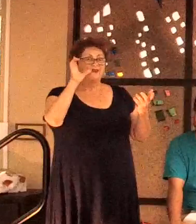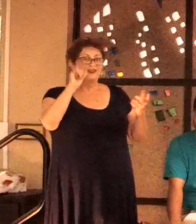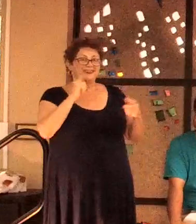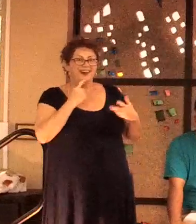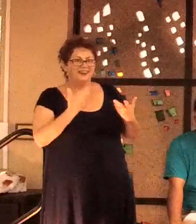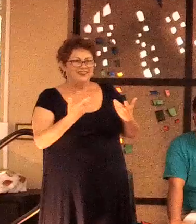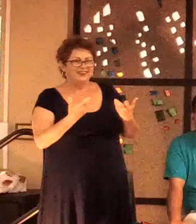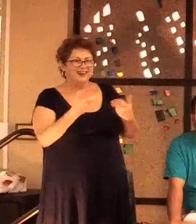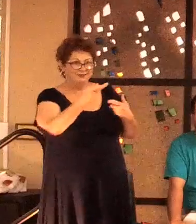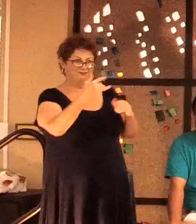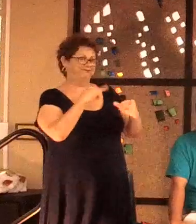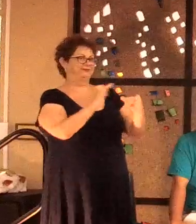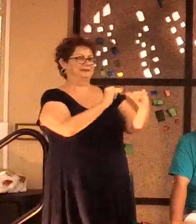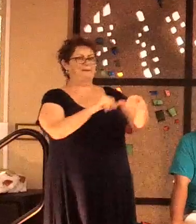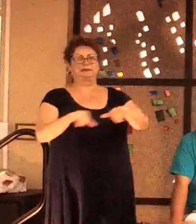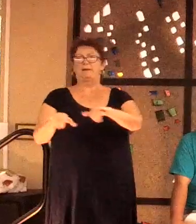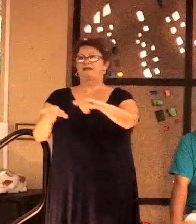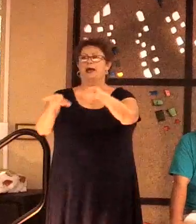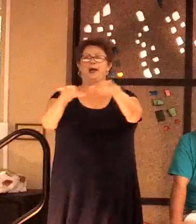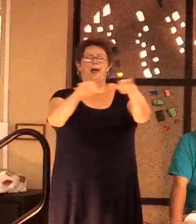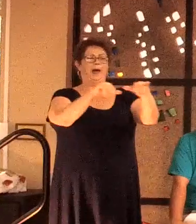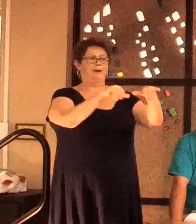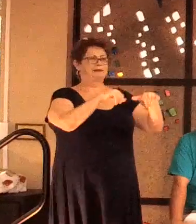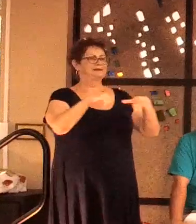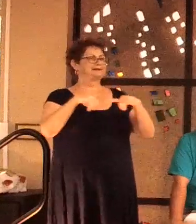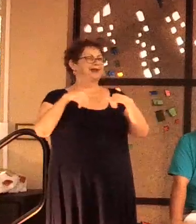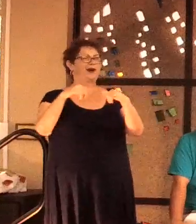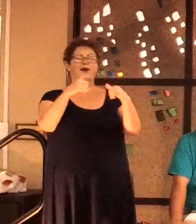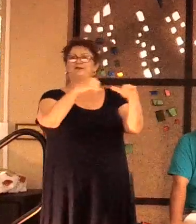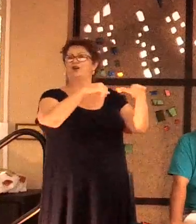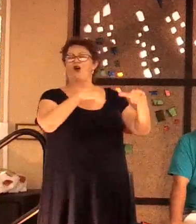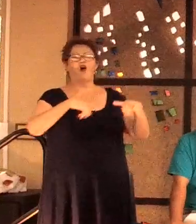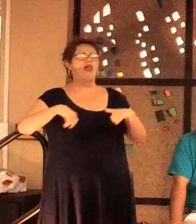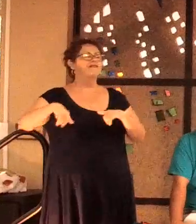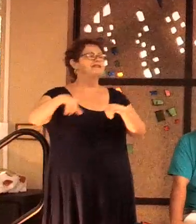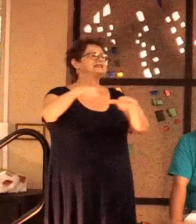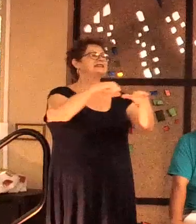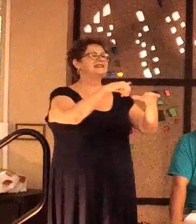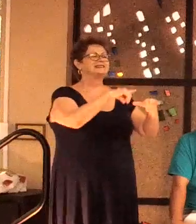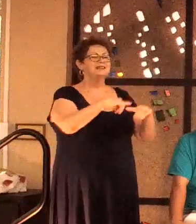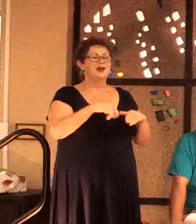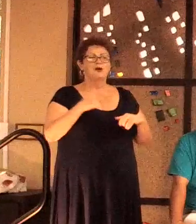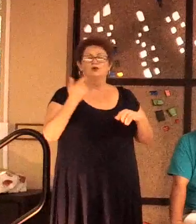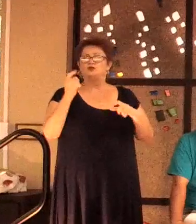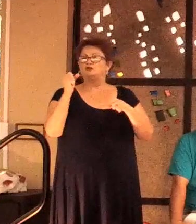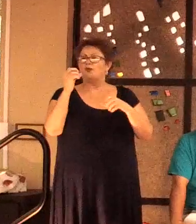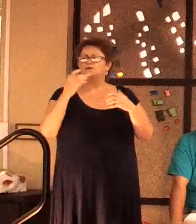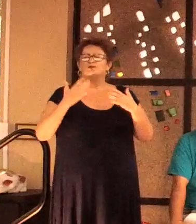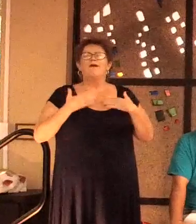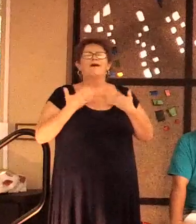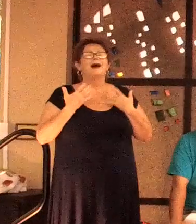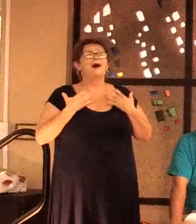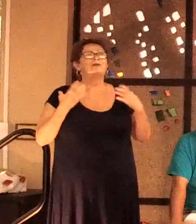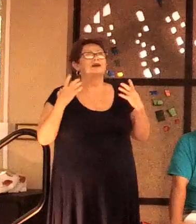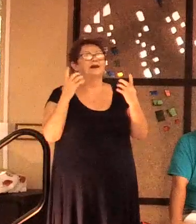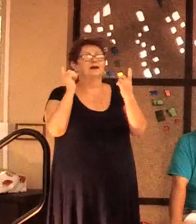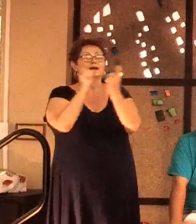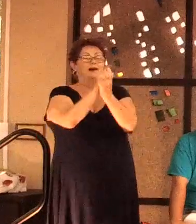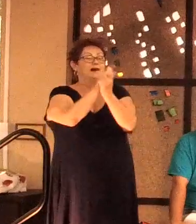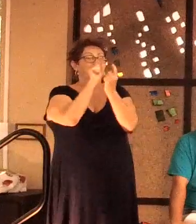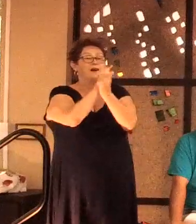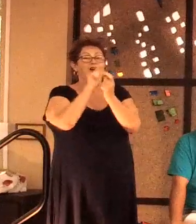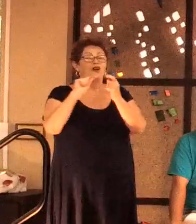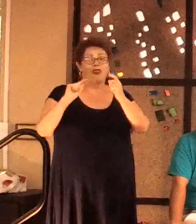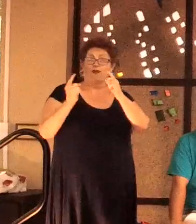the people in the room because all we had to say was like, oh, mother, father, deaf, yes. And we all understood each other, and